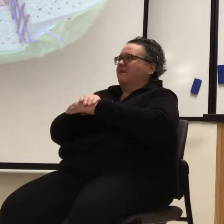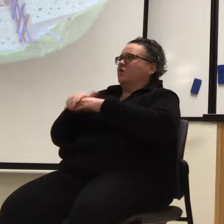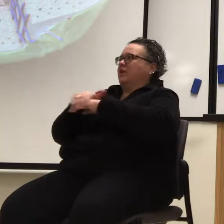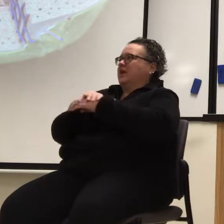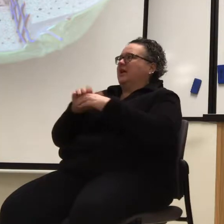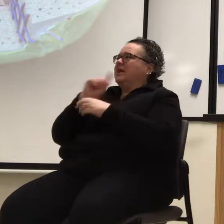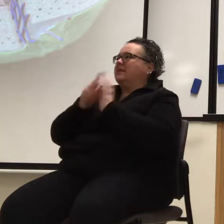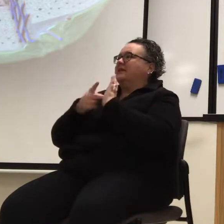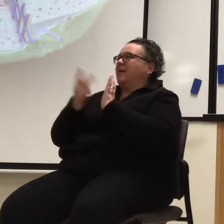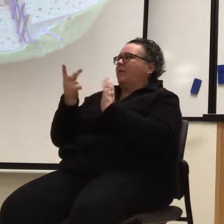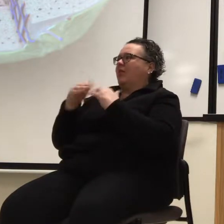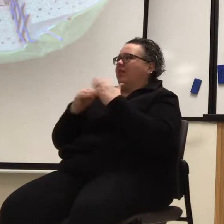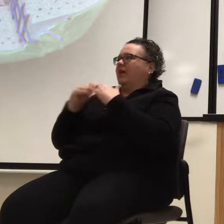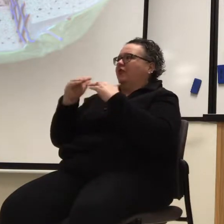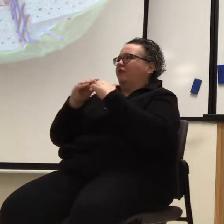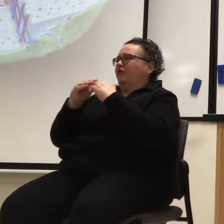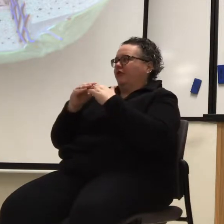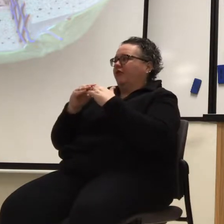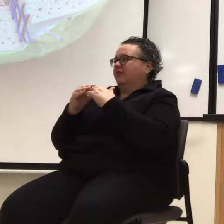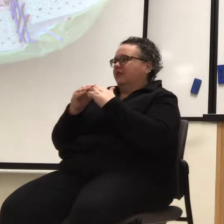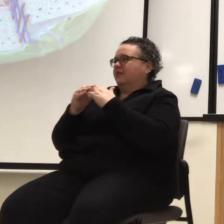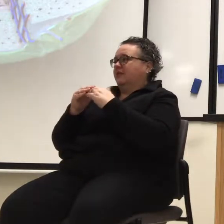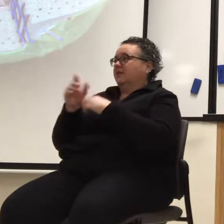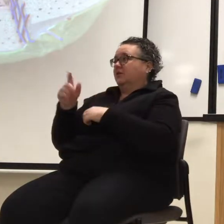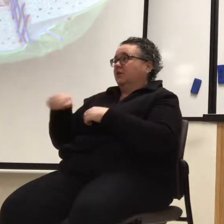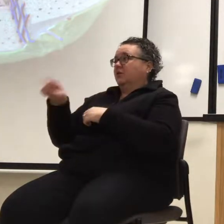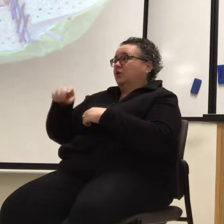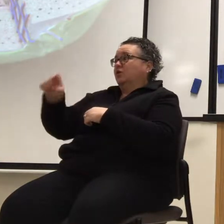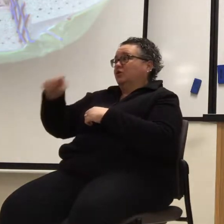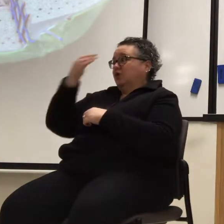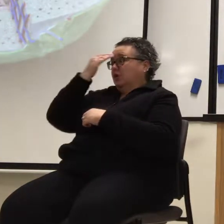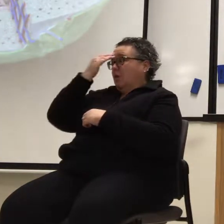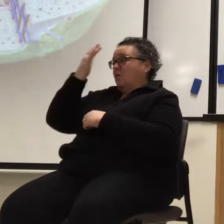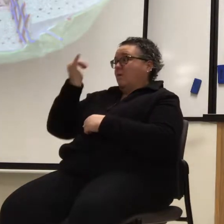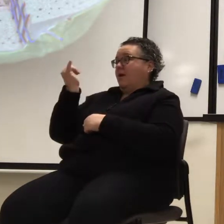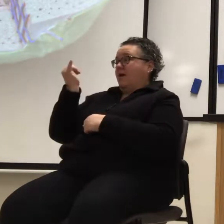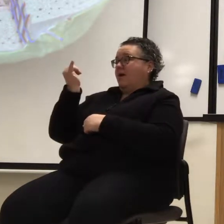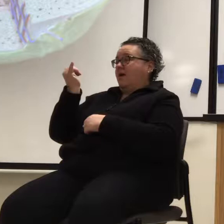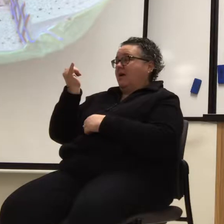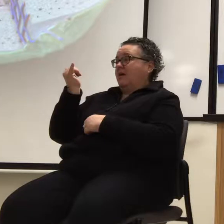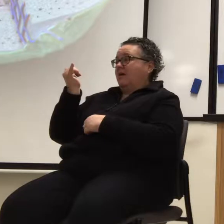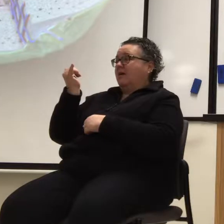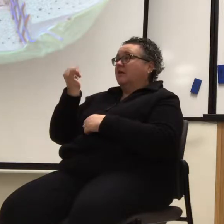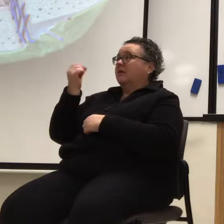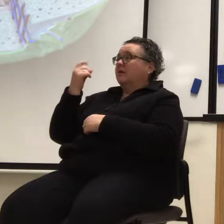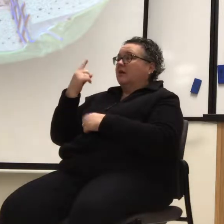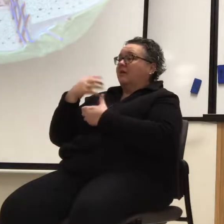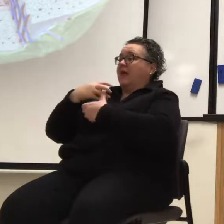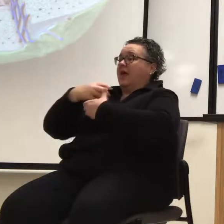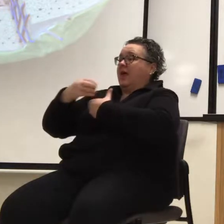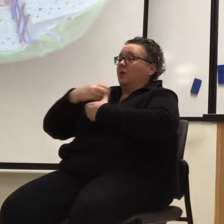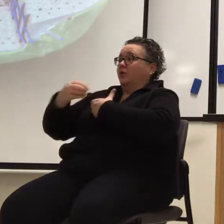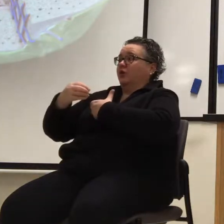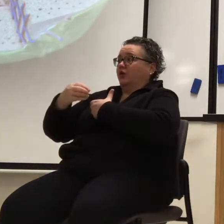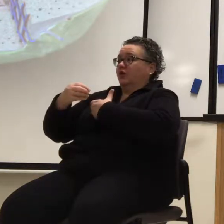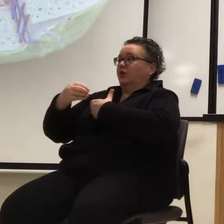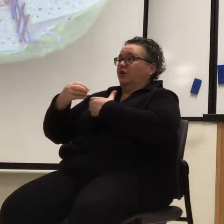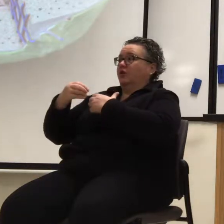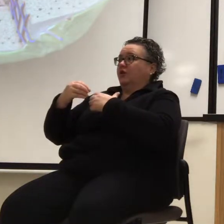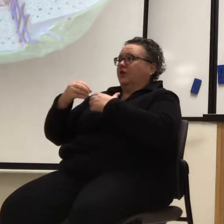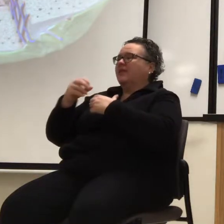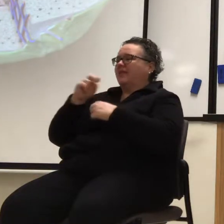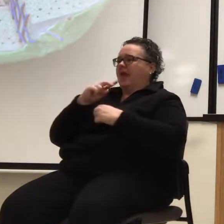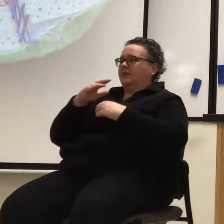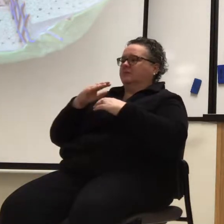Double layered. And you should know why it's double layered. The outer layer of the